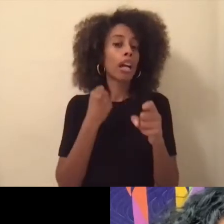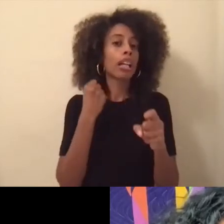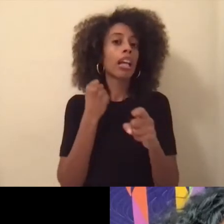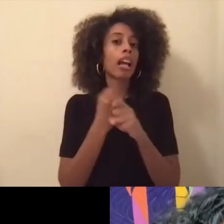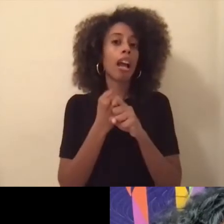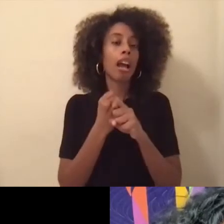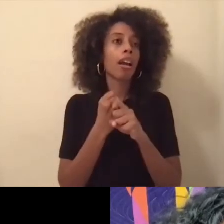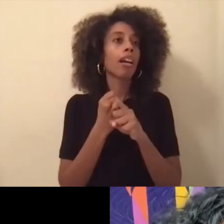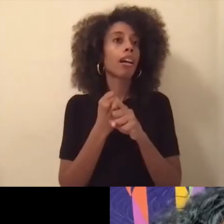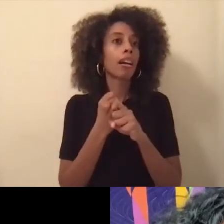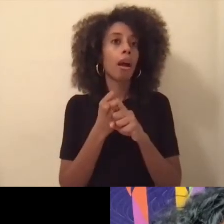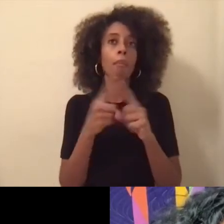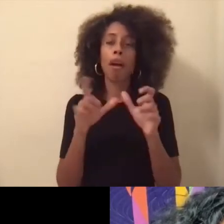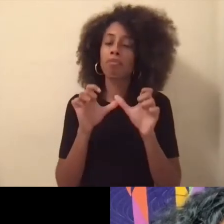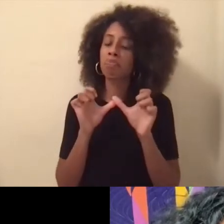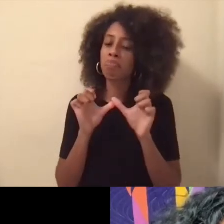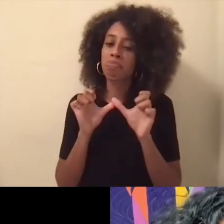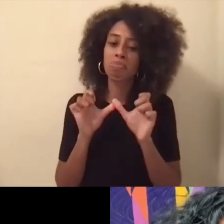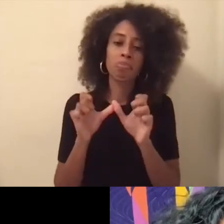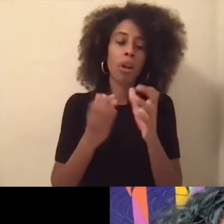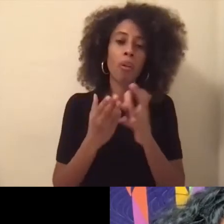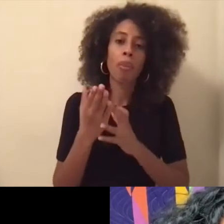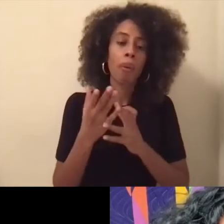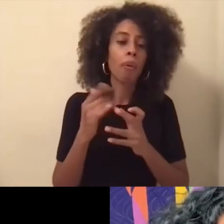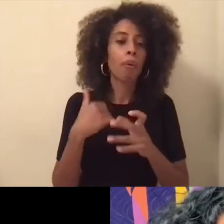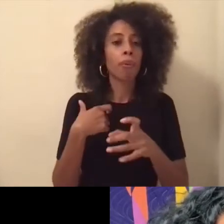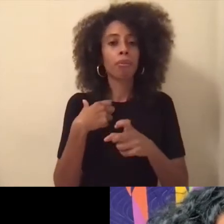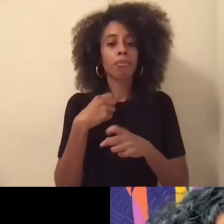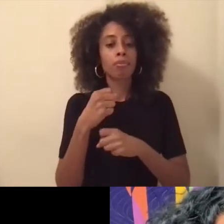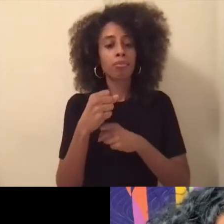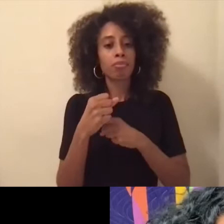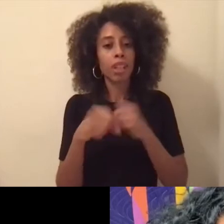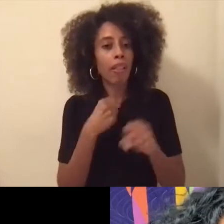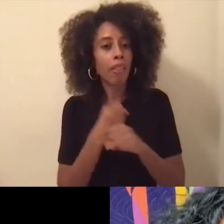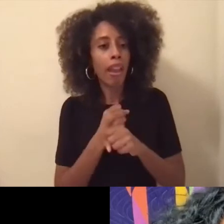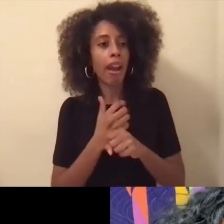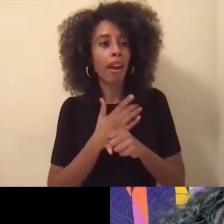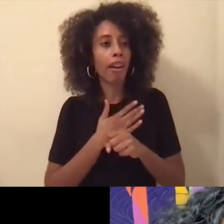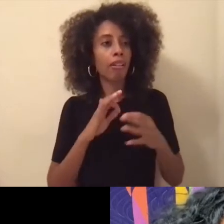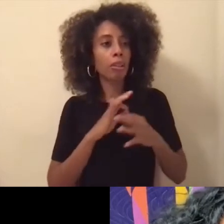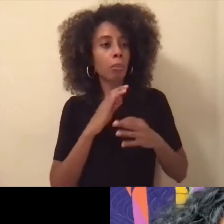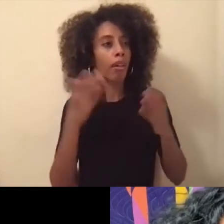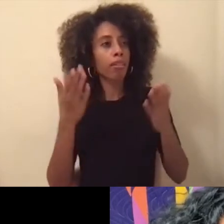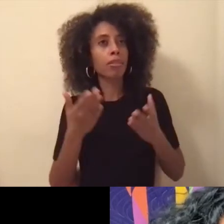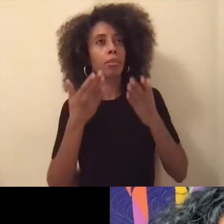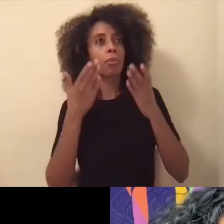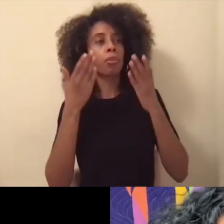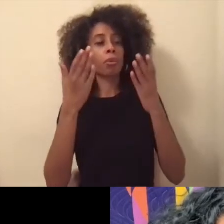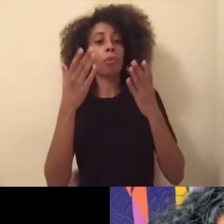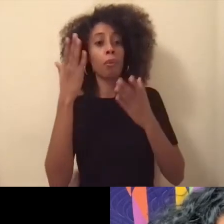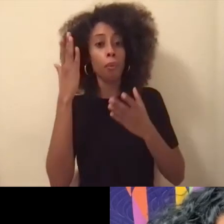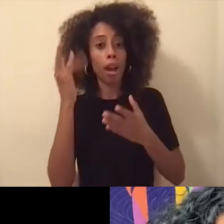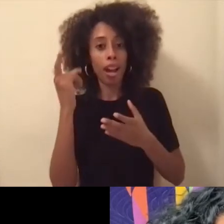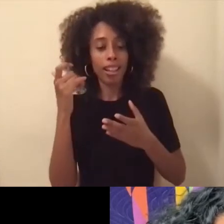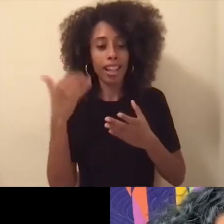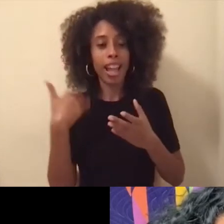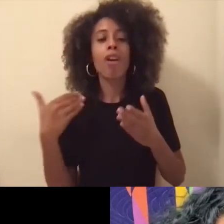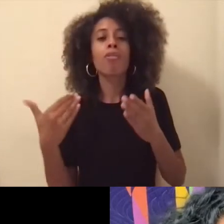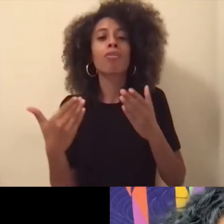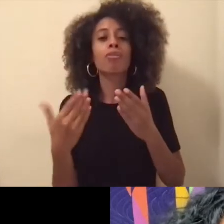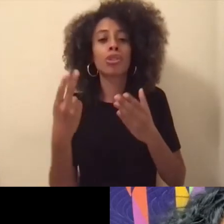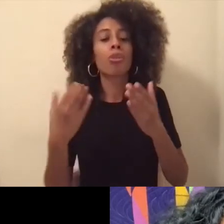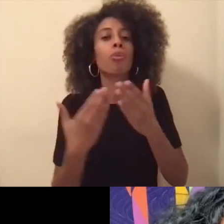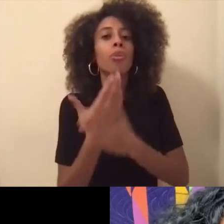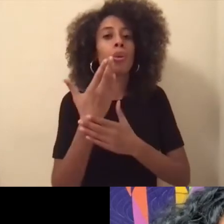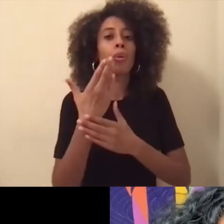through the year and keeping lifted now that we are guided by two new ancestors, and just wanted to